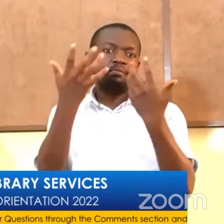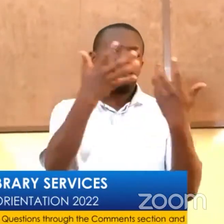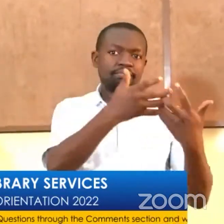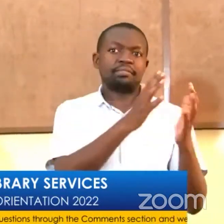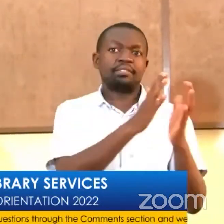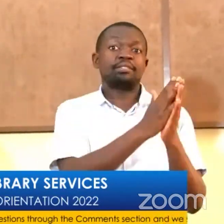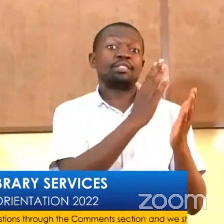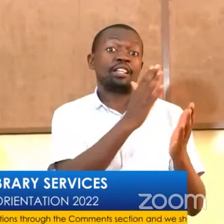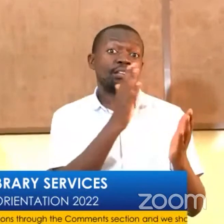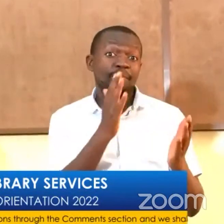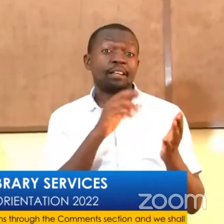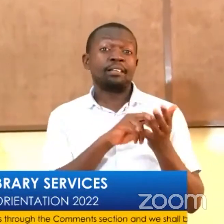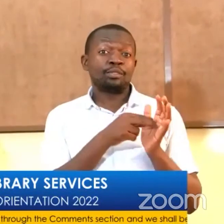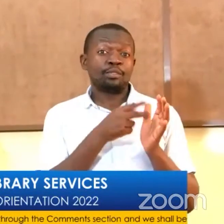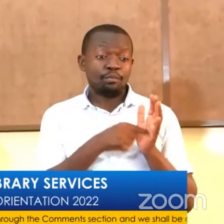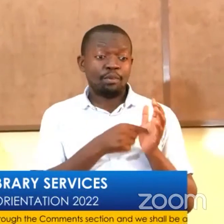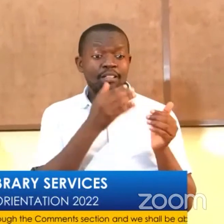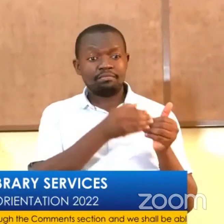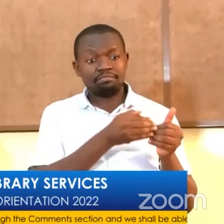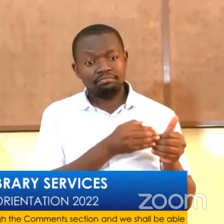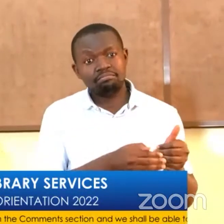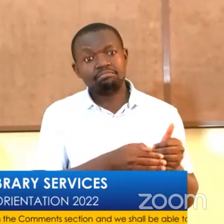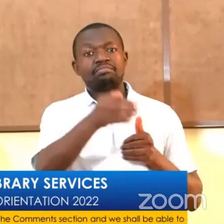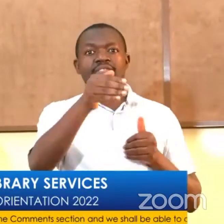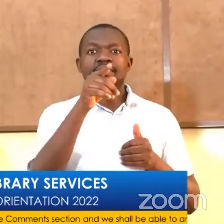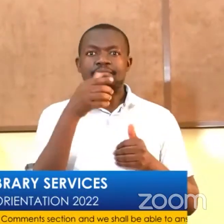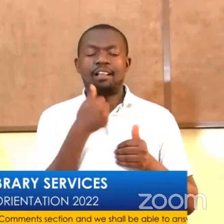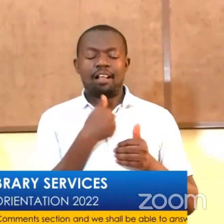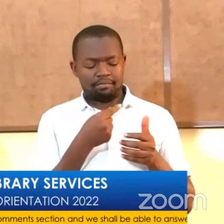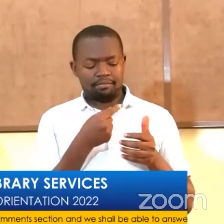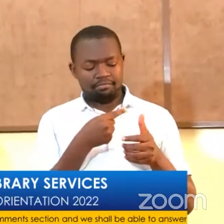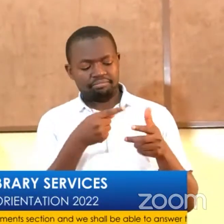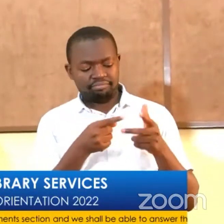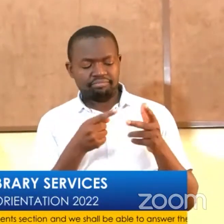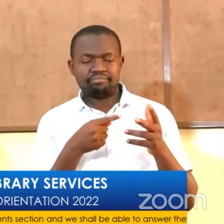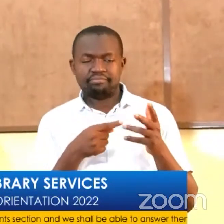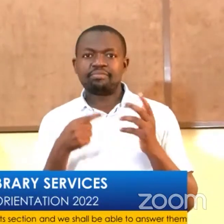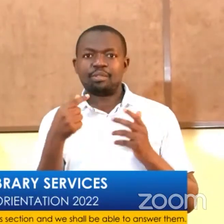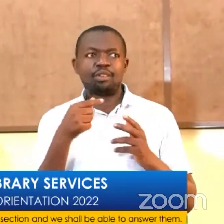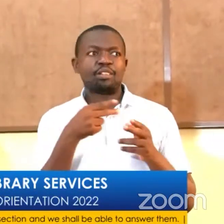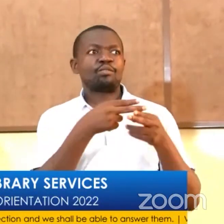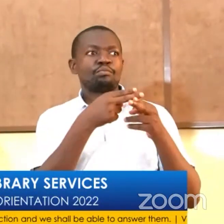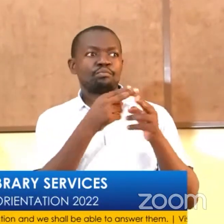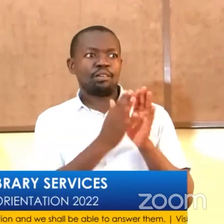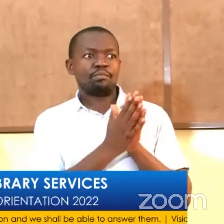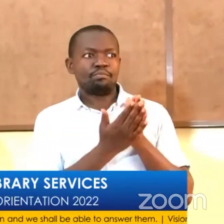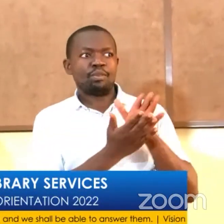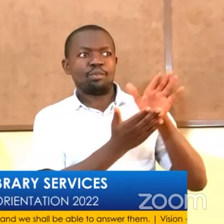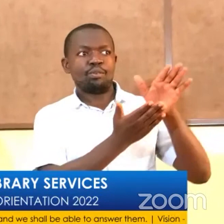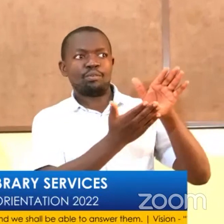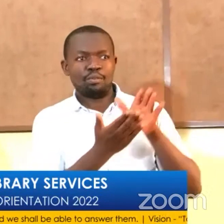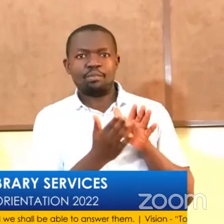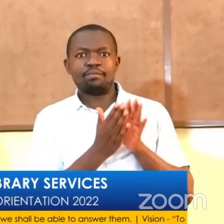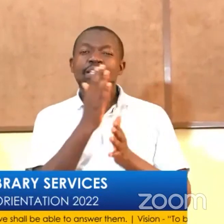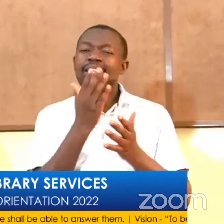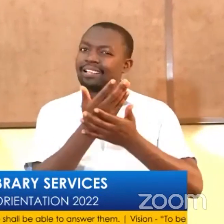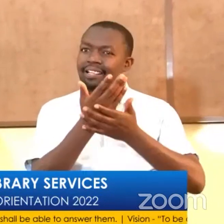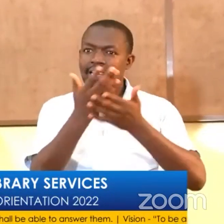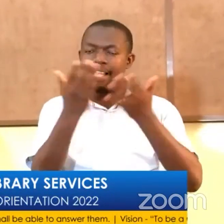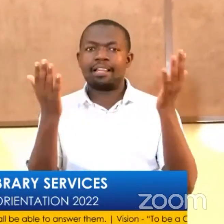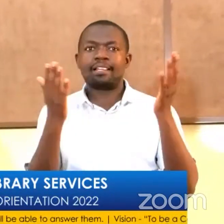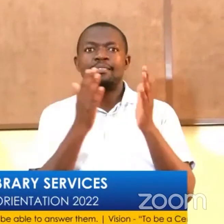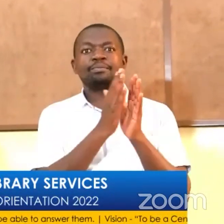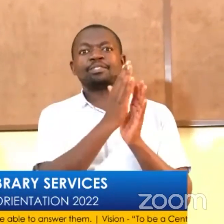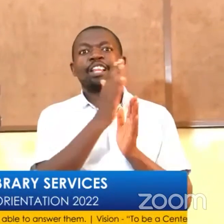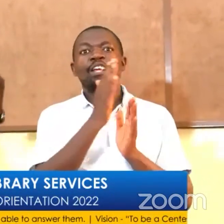day onwards, you will be qualifying to borrow a book from the library, any of the libraries. Don't say